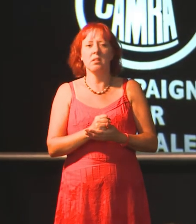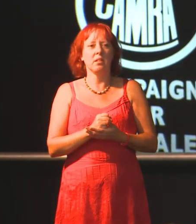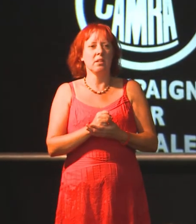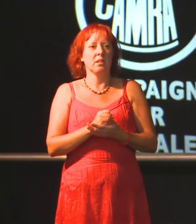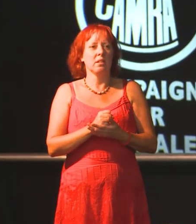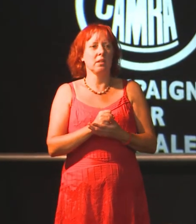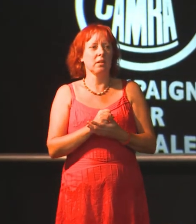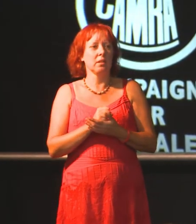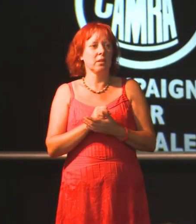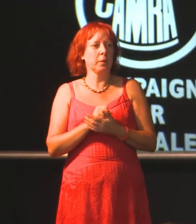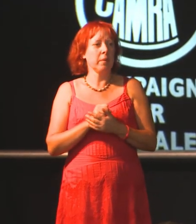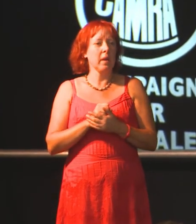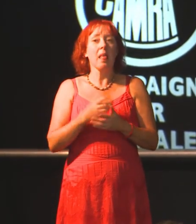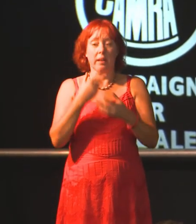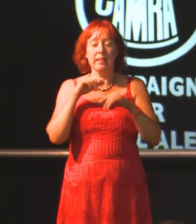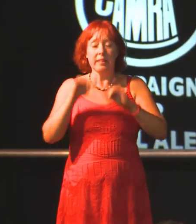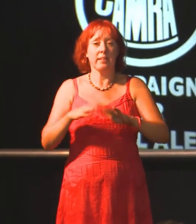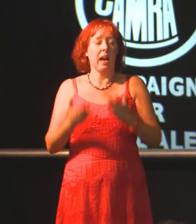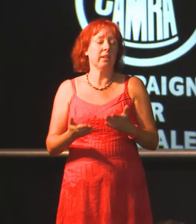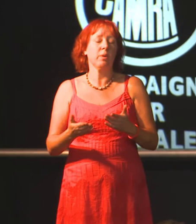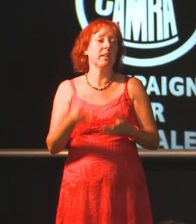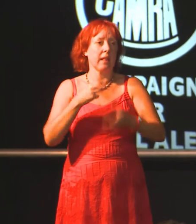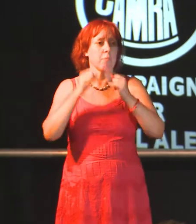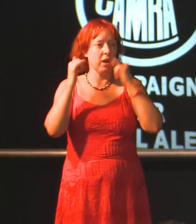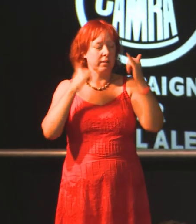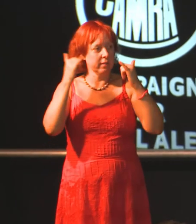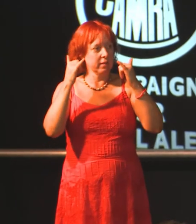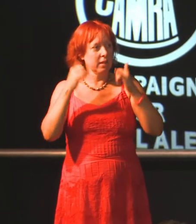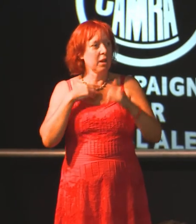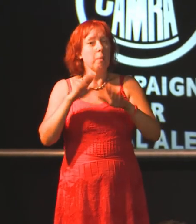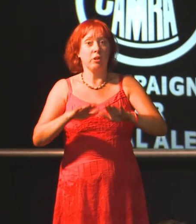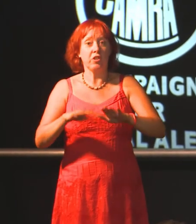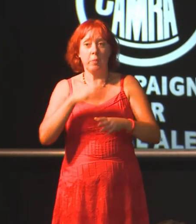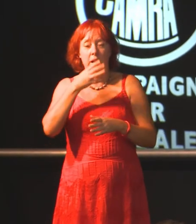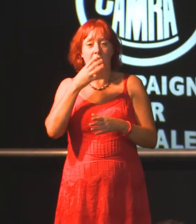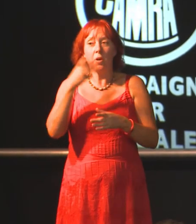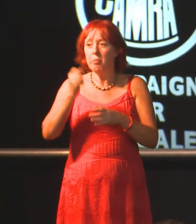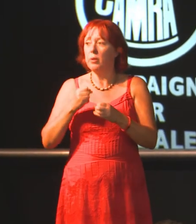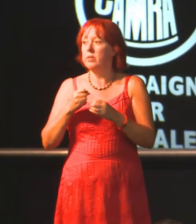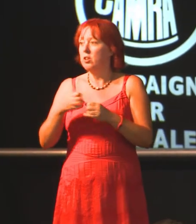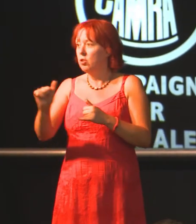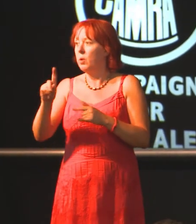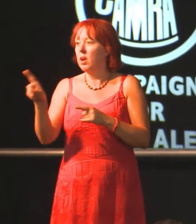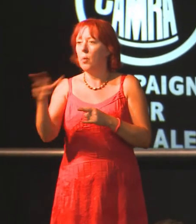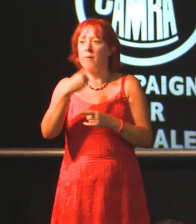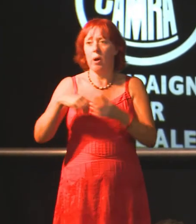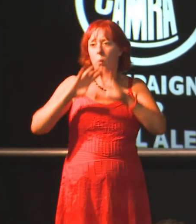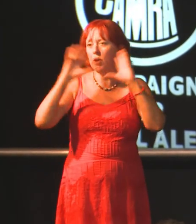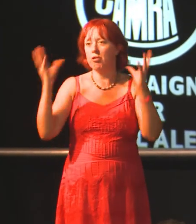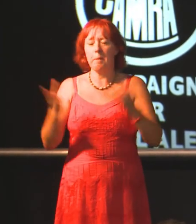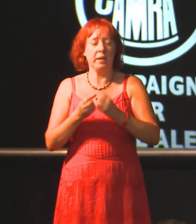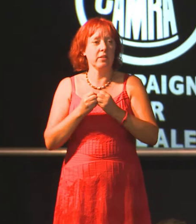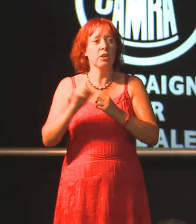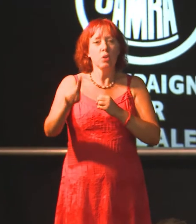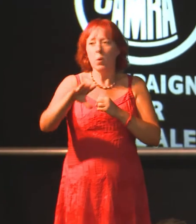beer. But at least here today, we can celebrate British beer. And you, brewers, you are our world